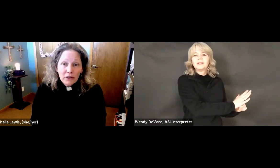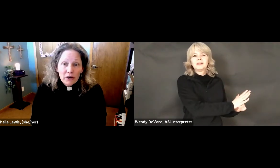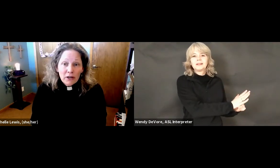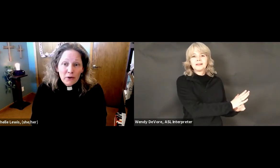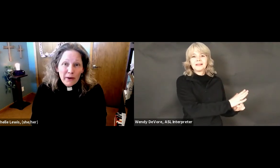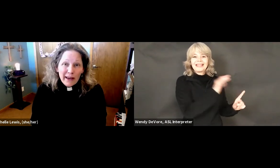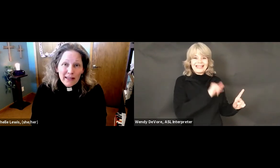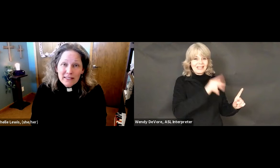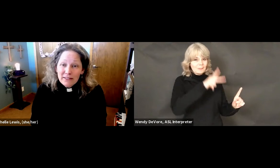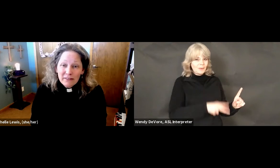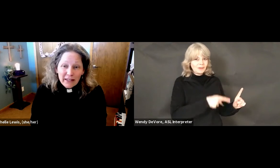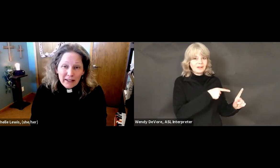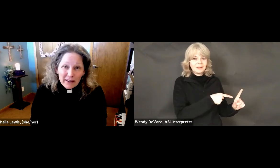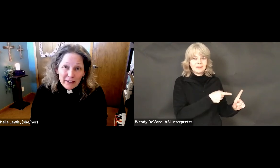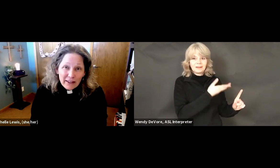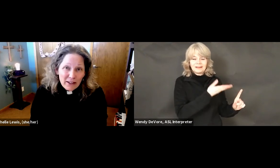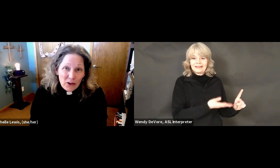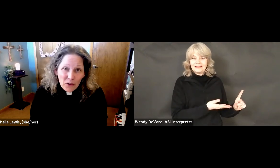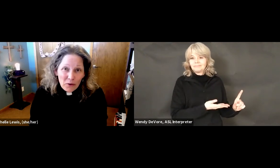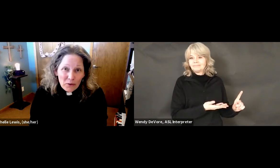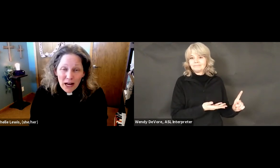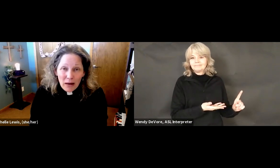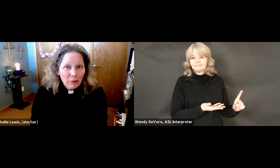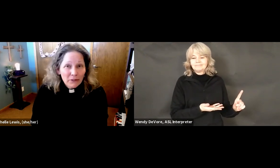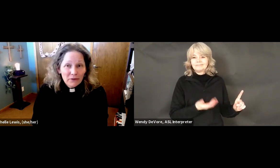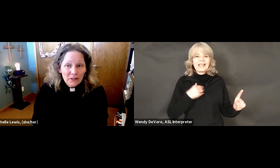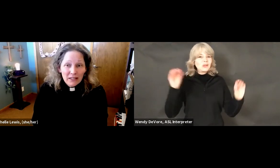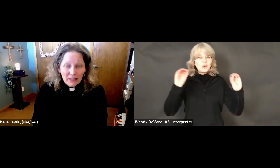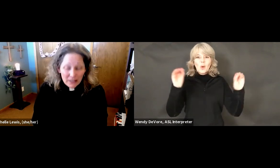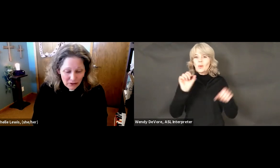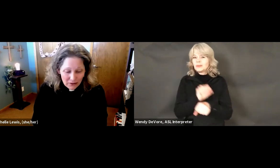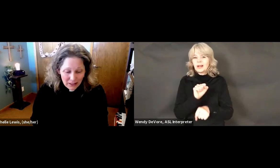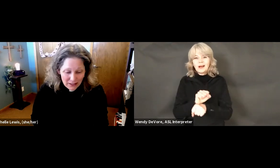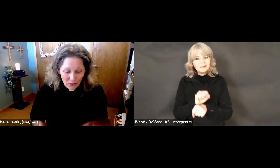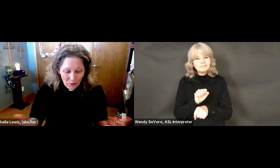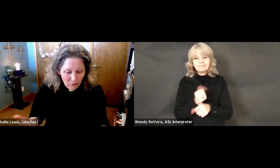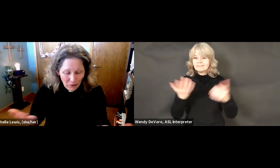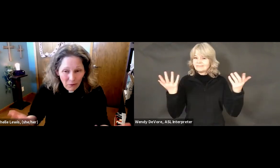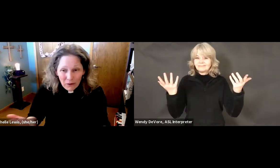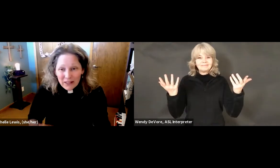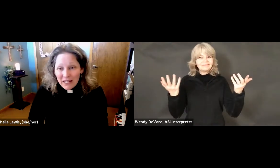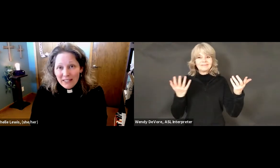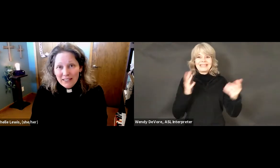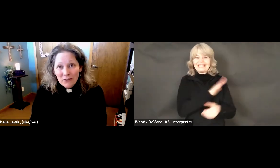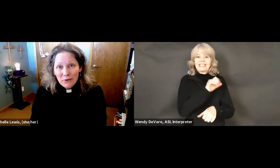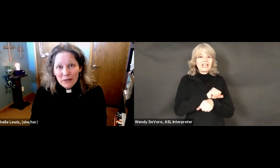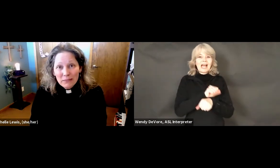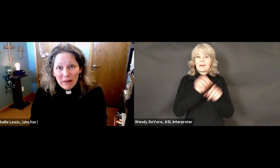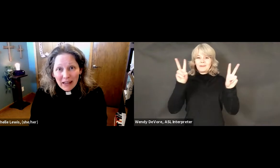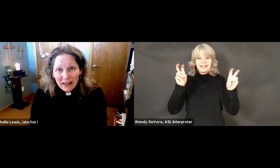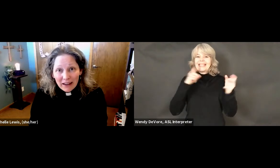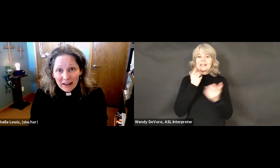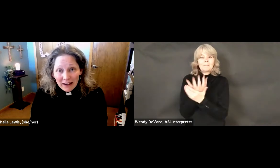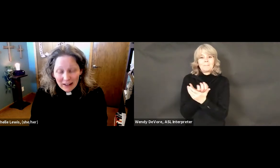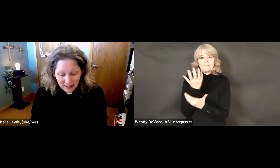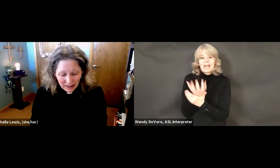someone who has like no job opportunity. His only thing he gets to do is